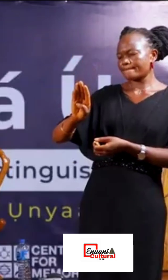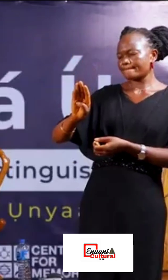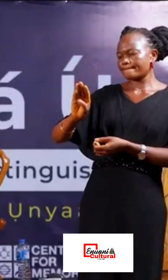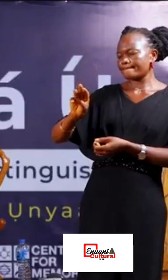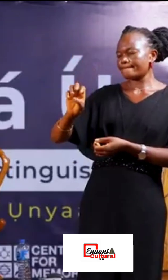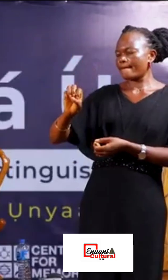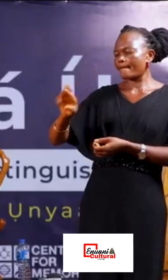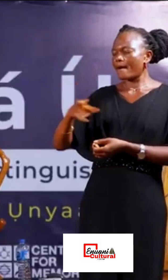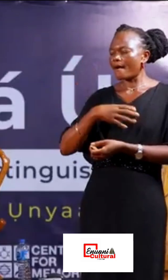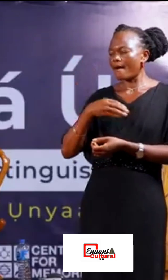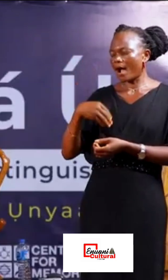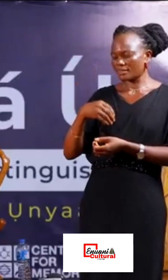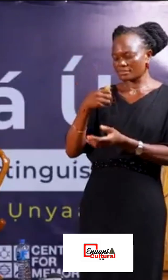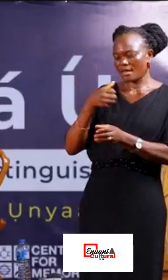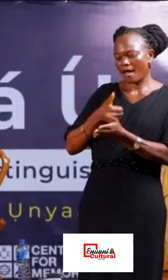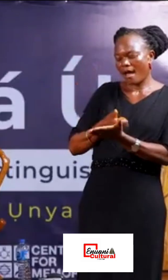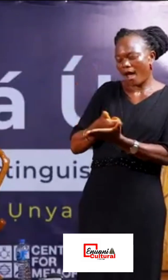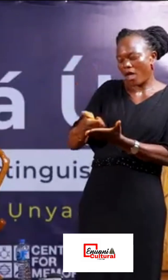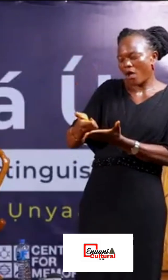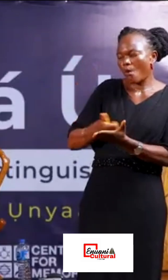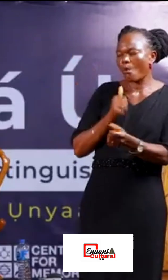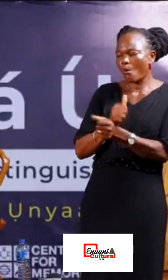production, and iron working